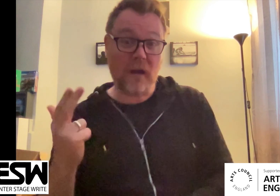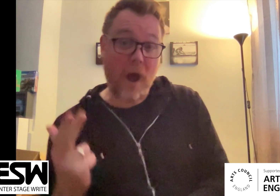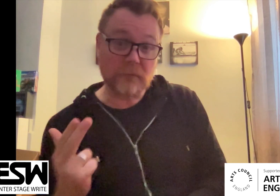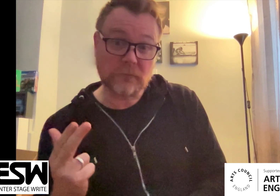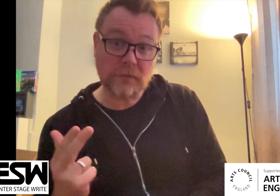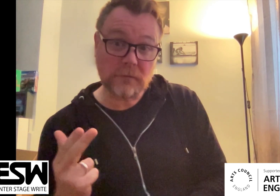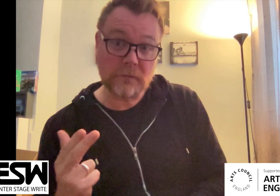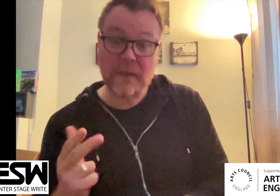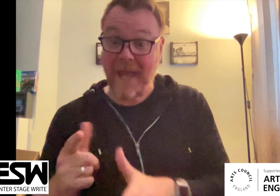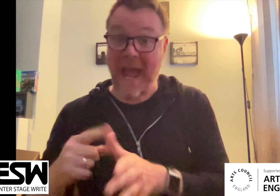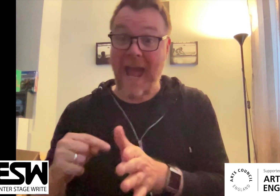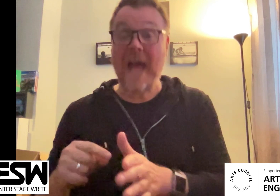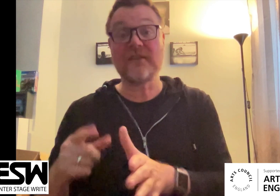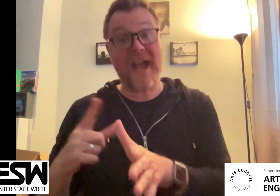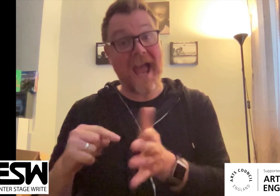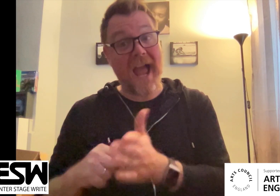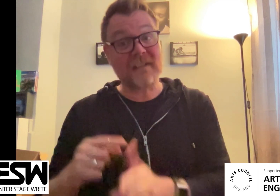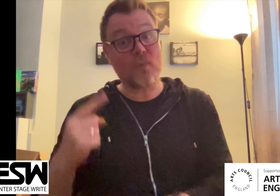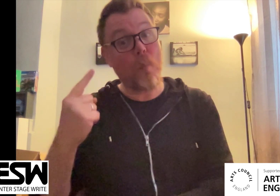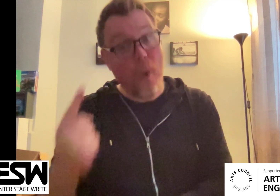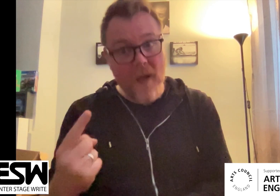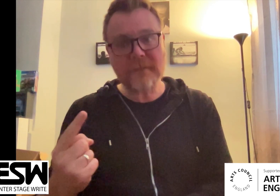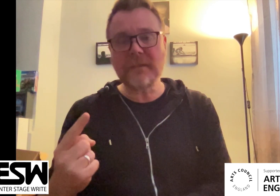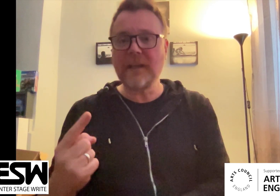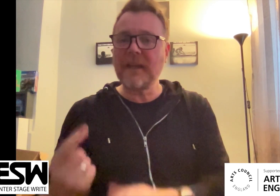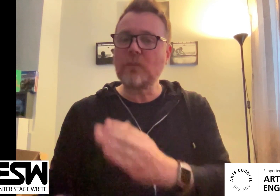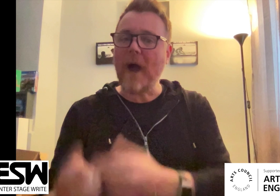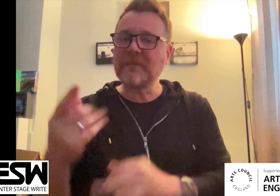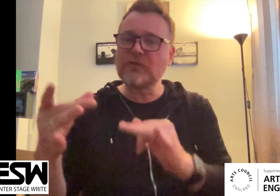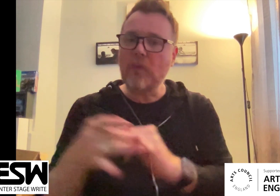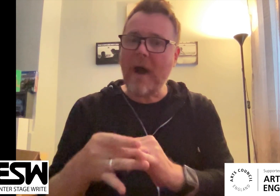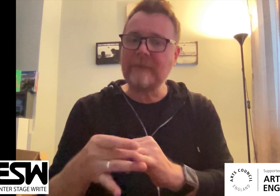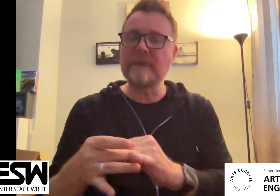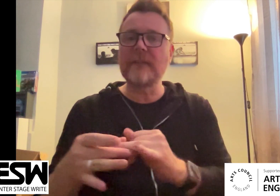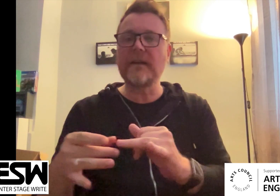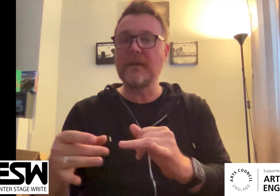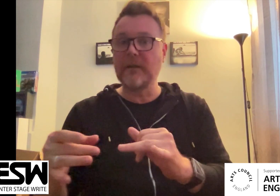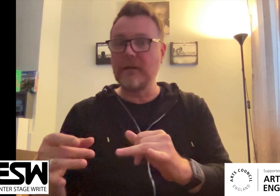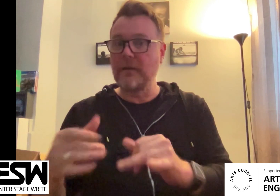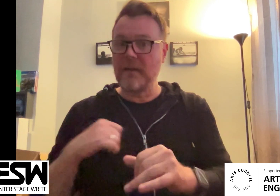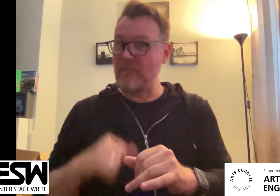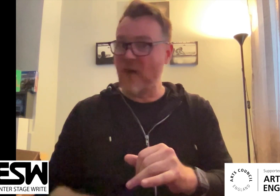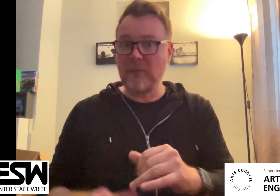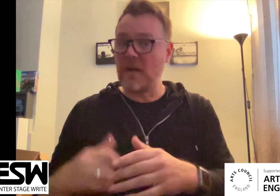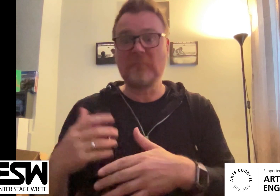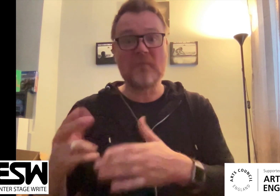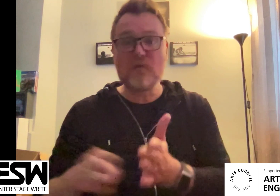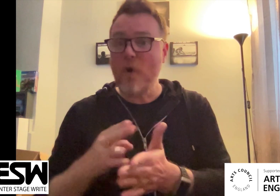gun. So Act 1, we have what's happened to his wife. So